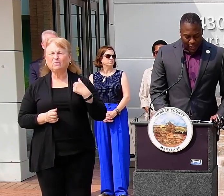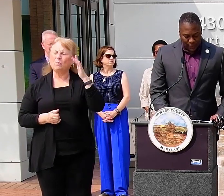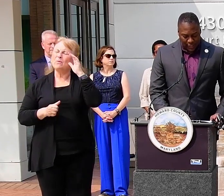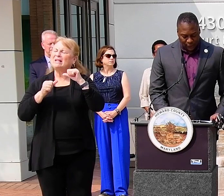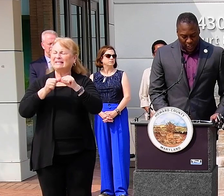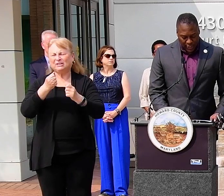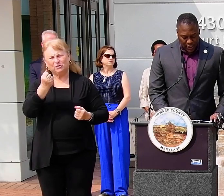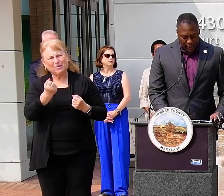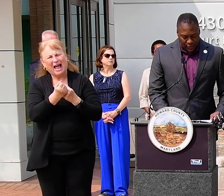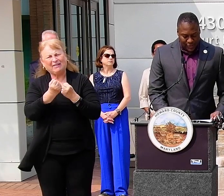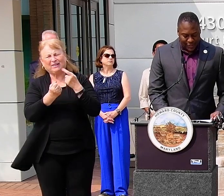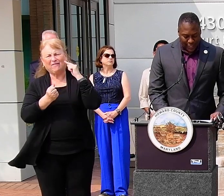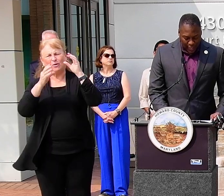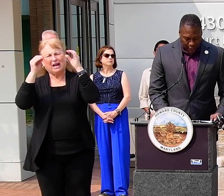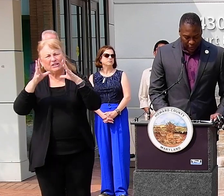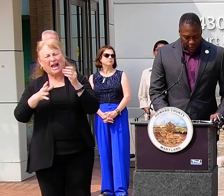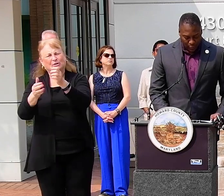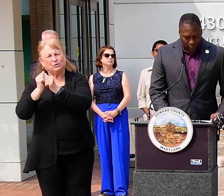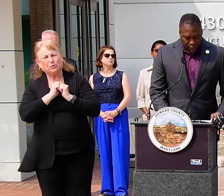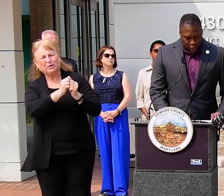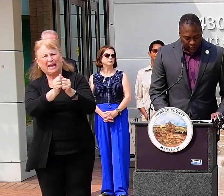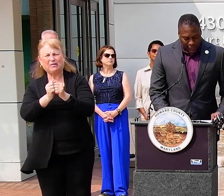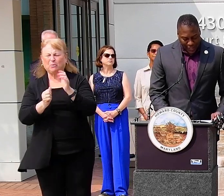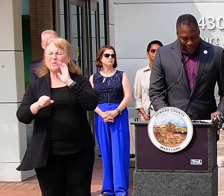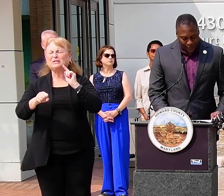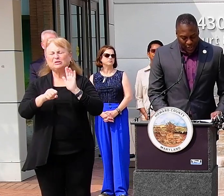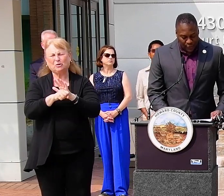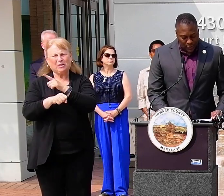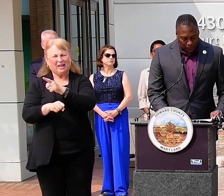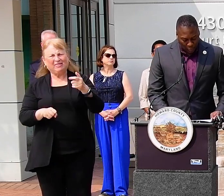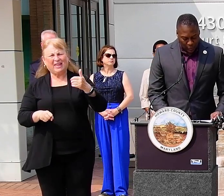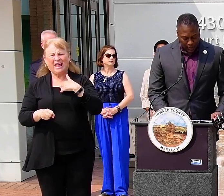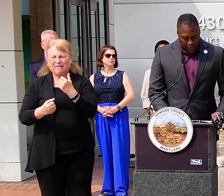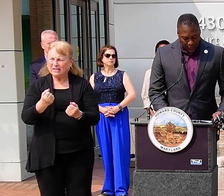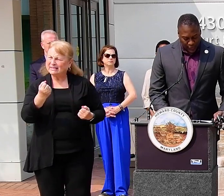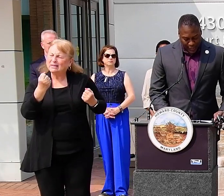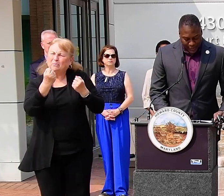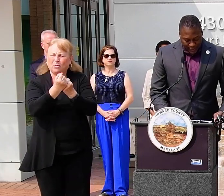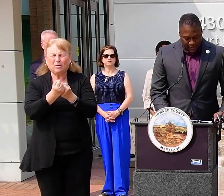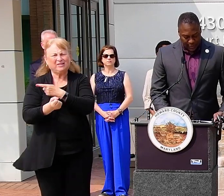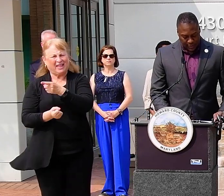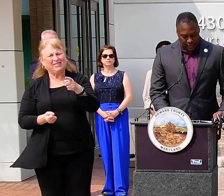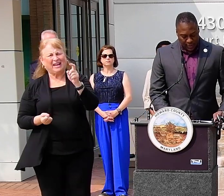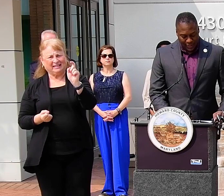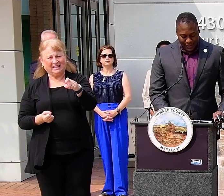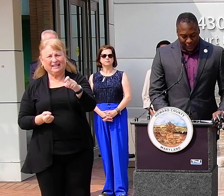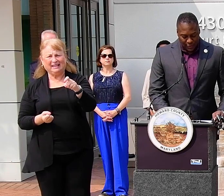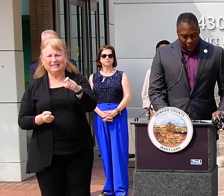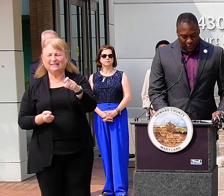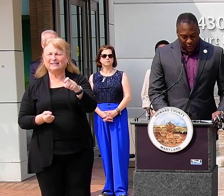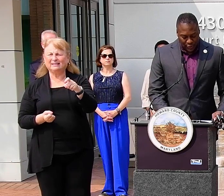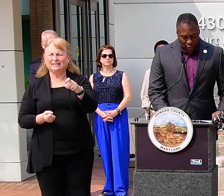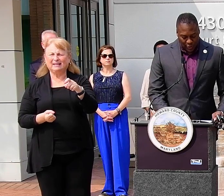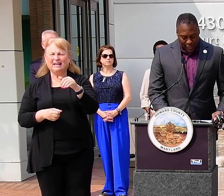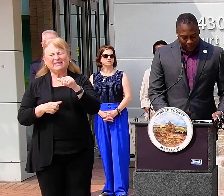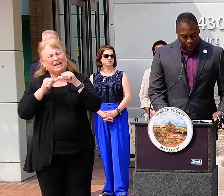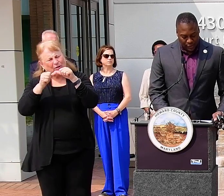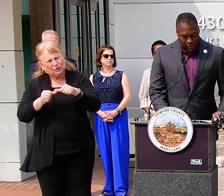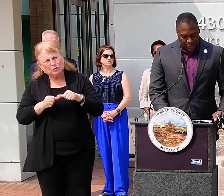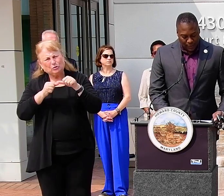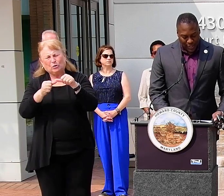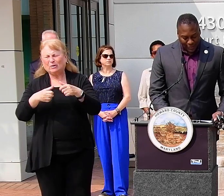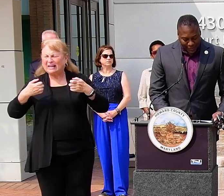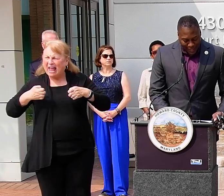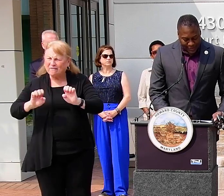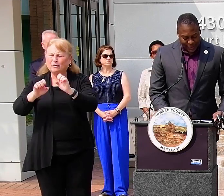continue to advocate for our educators, and together we will ensure that they have the support they need in their enduring